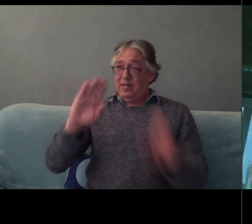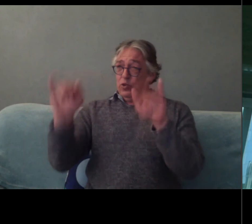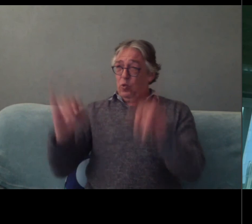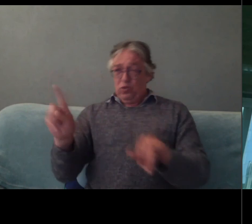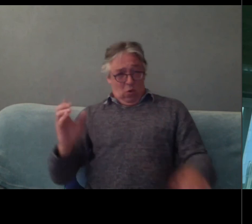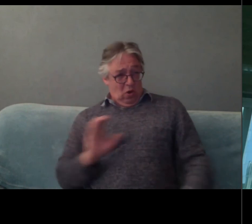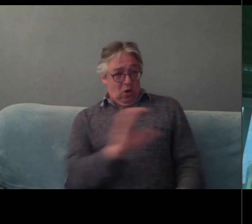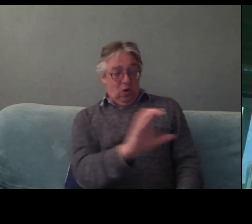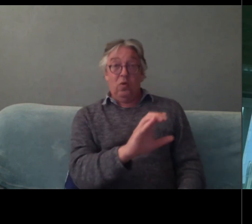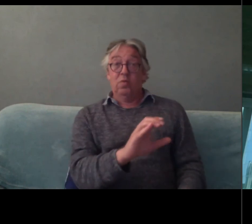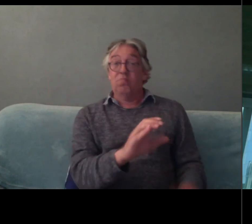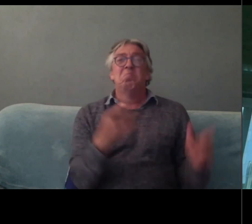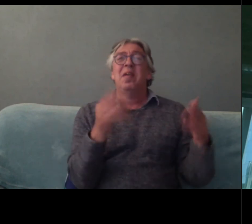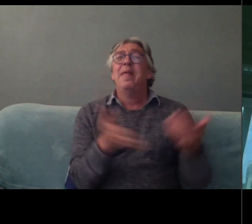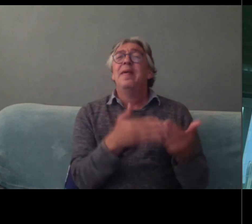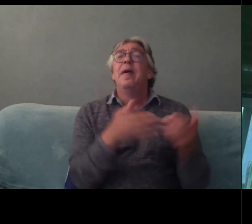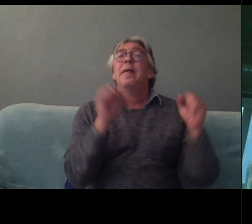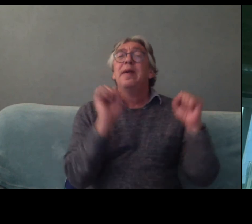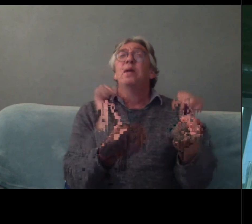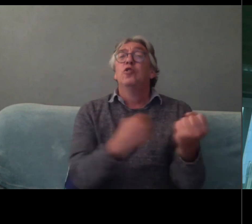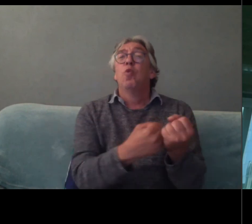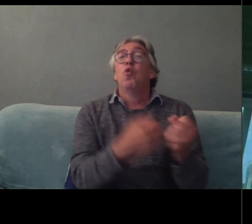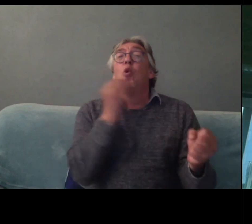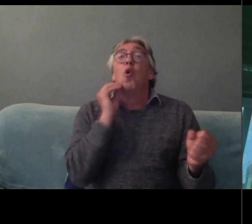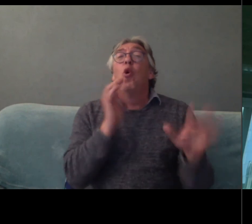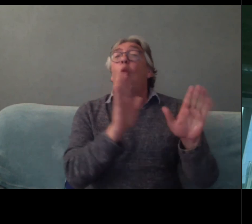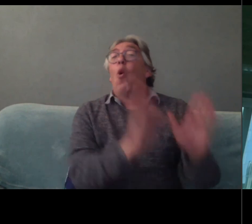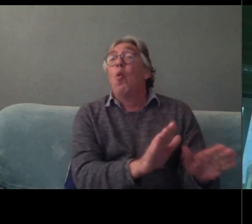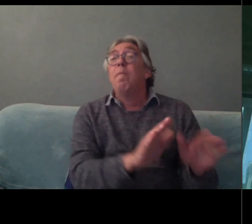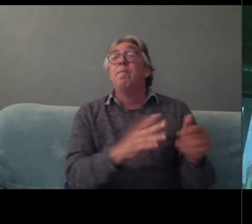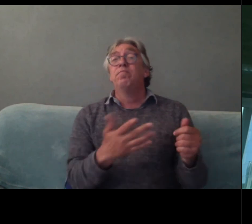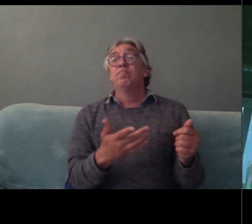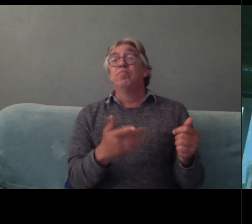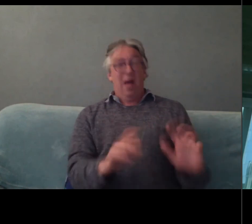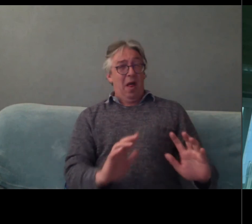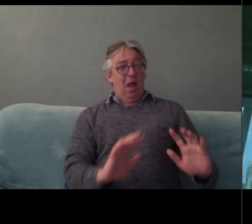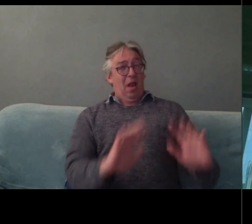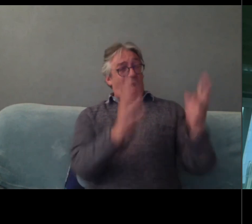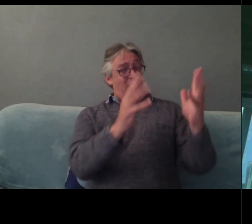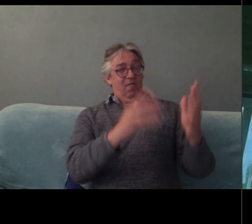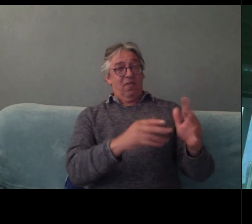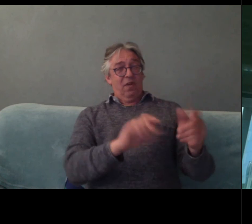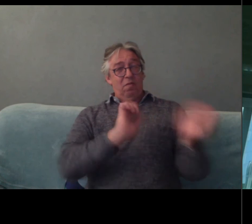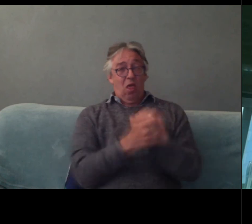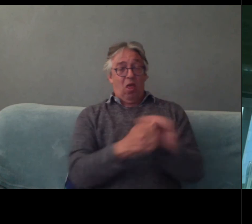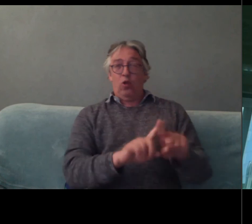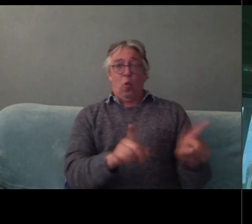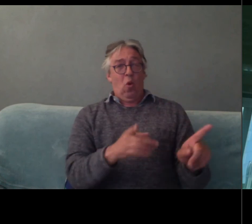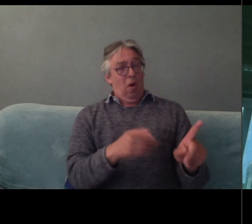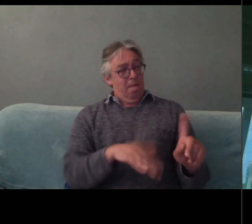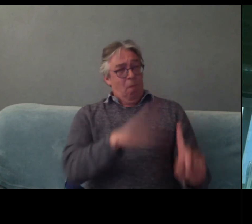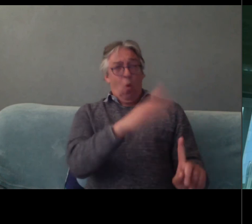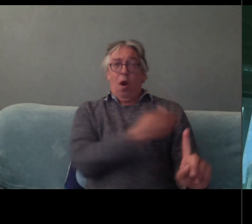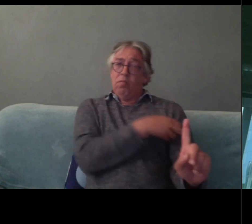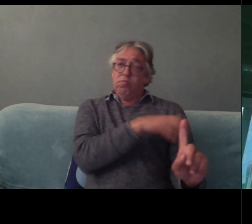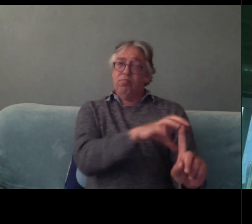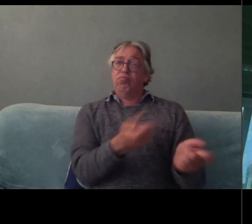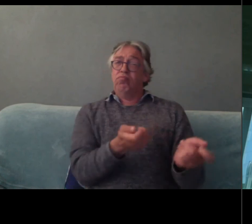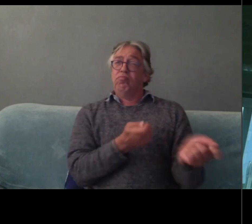home. And that's produce more capacity, not only to self-determination, but in the same time to